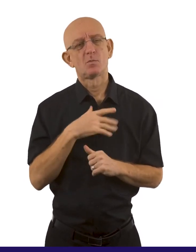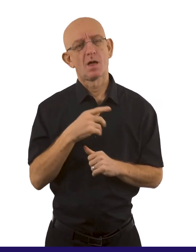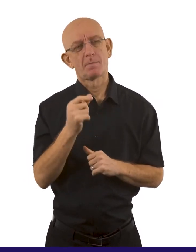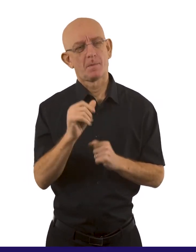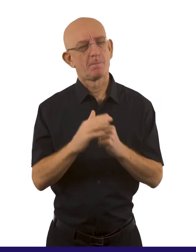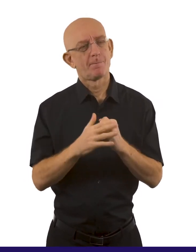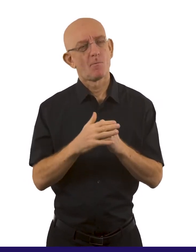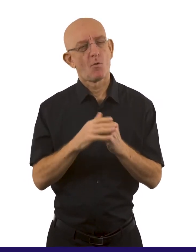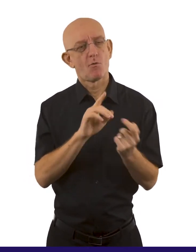A little more.